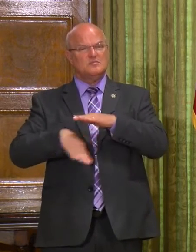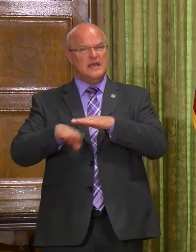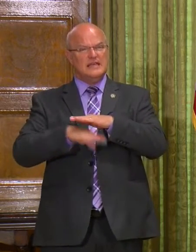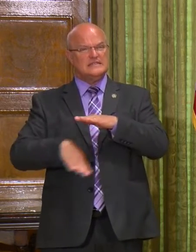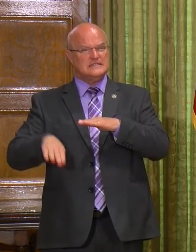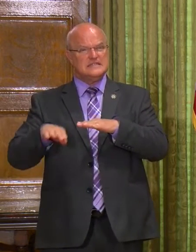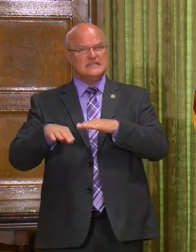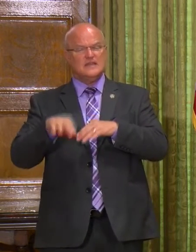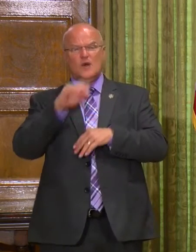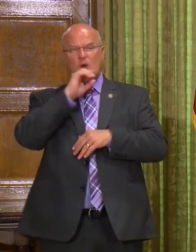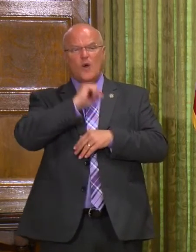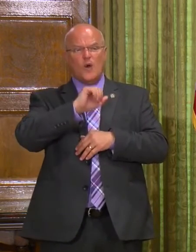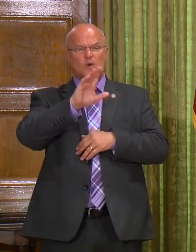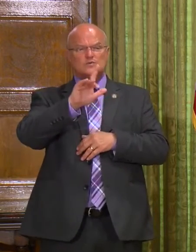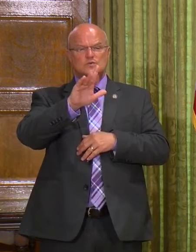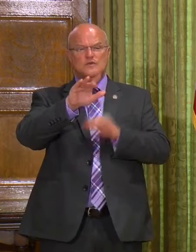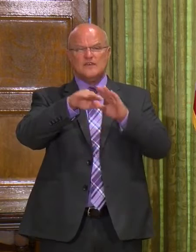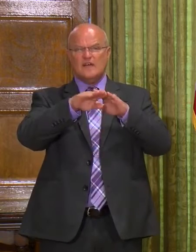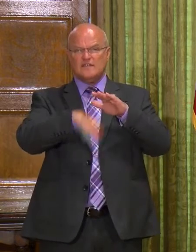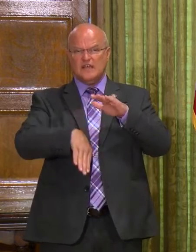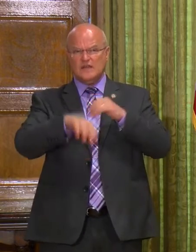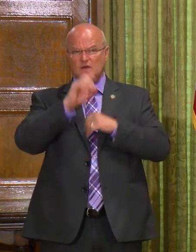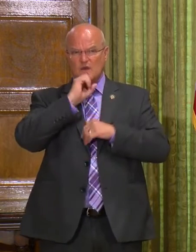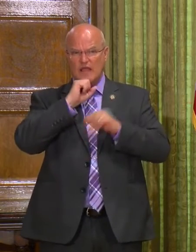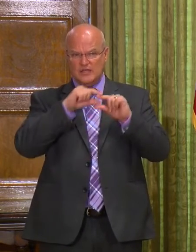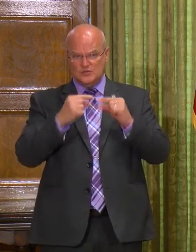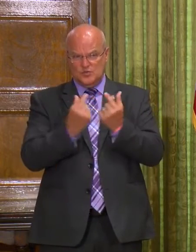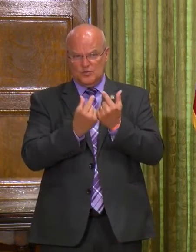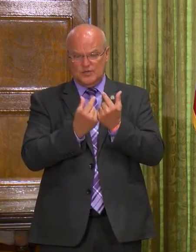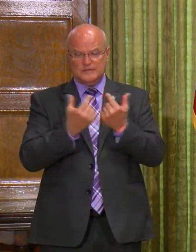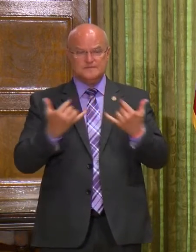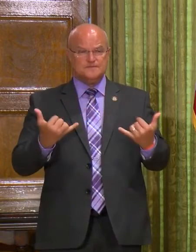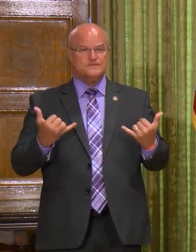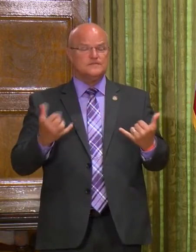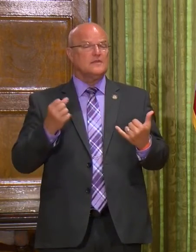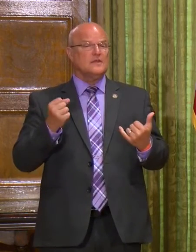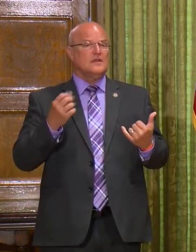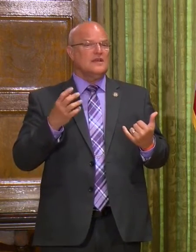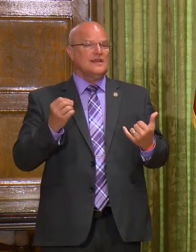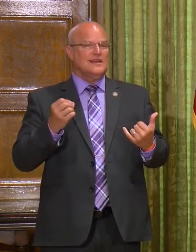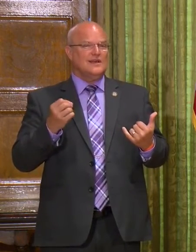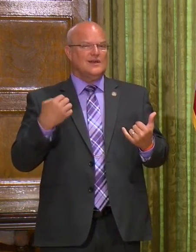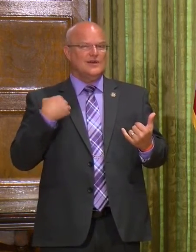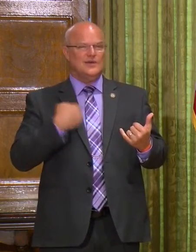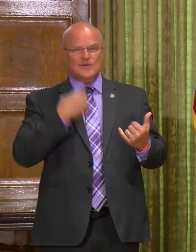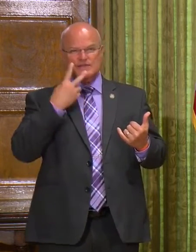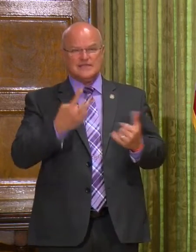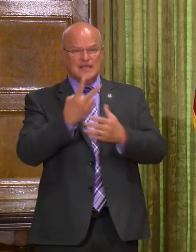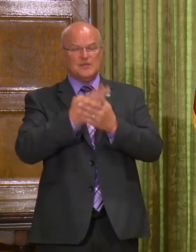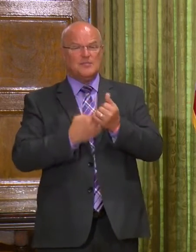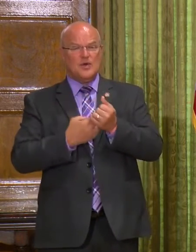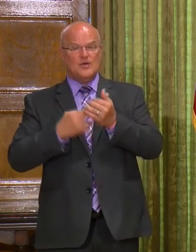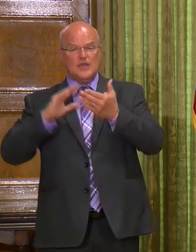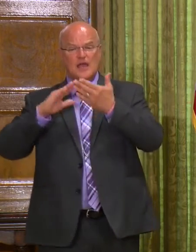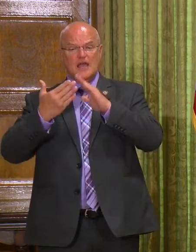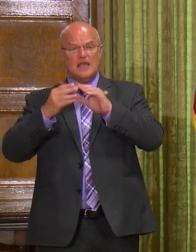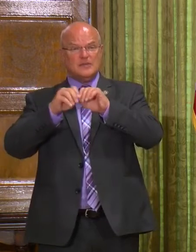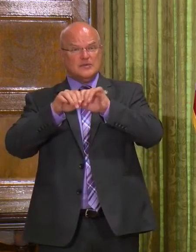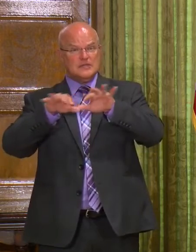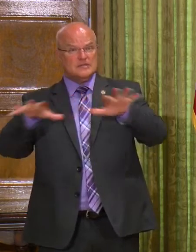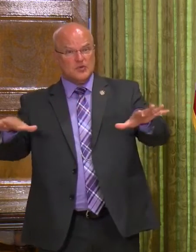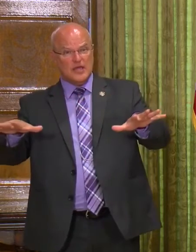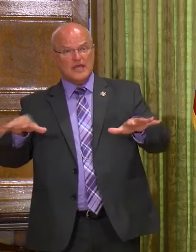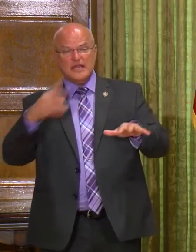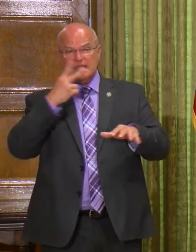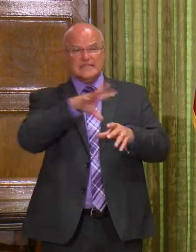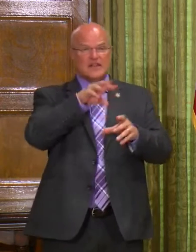basically in the 25 and under age group. So we are seeing both community spread, and then